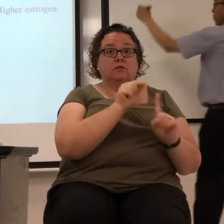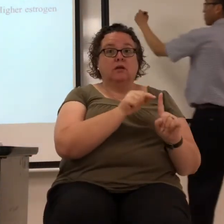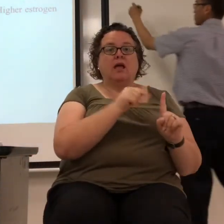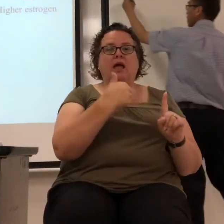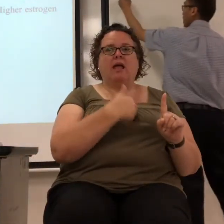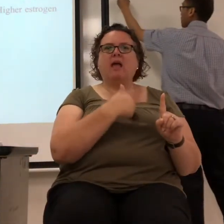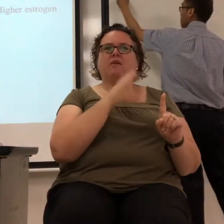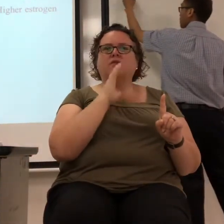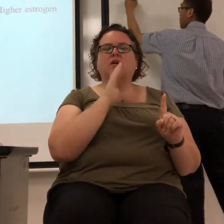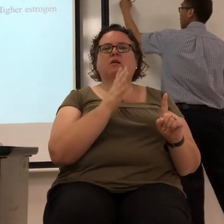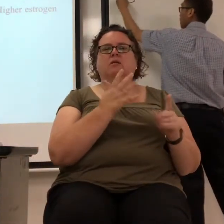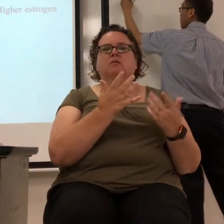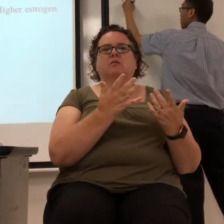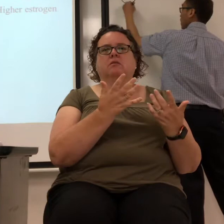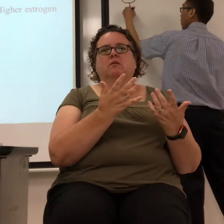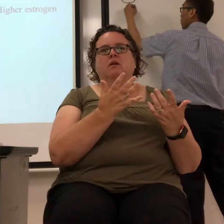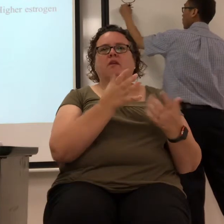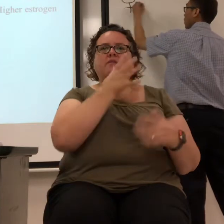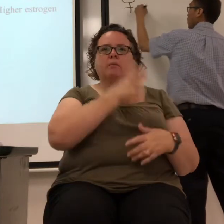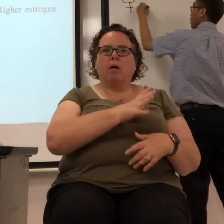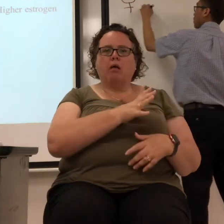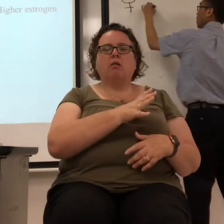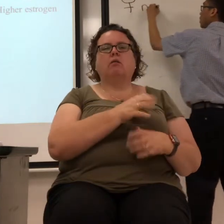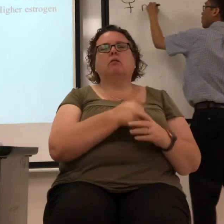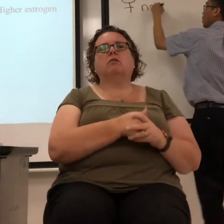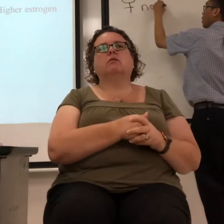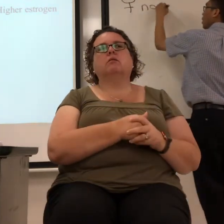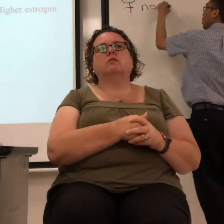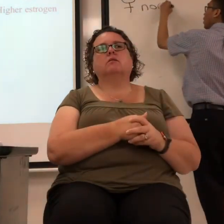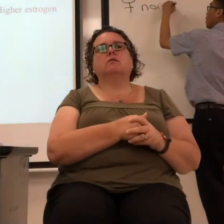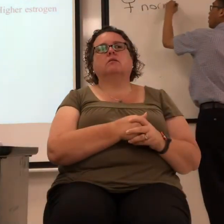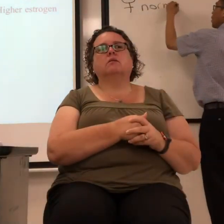I have up there on the slide, this is the sign for female